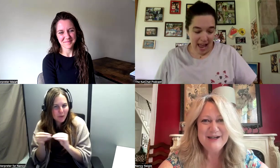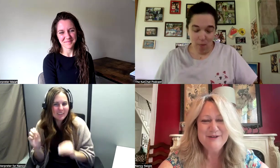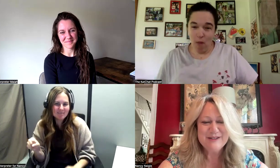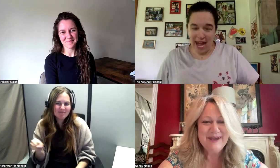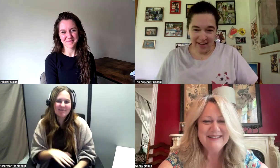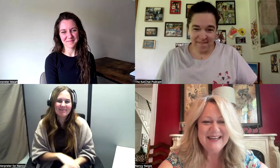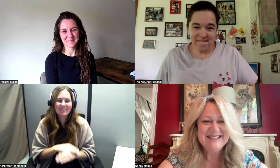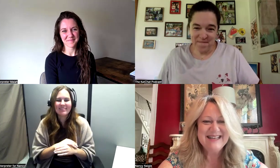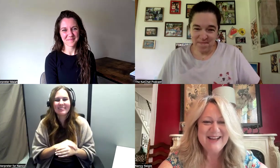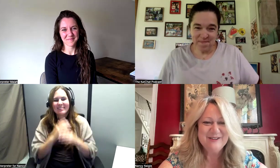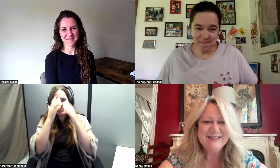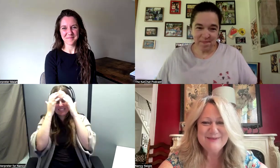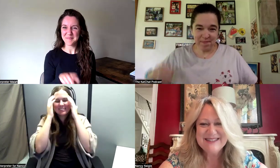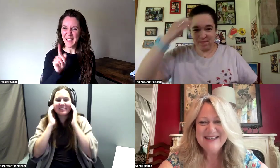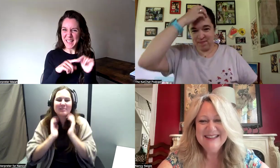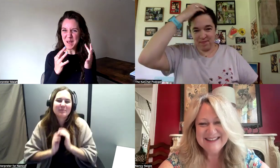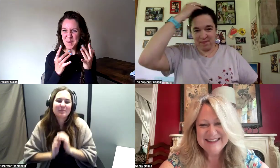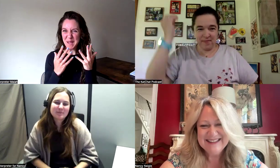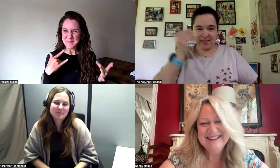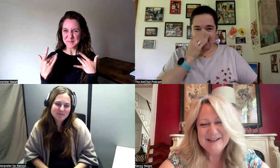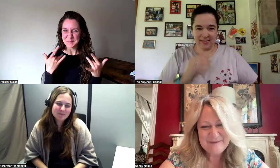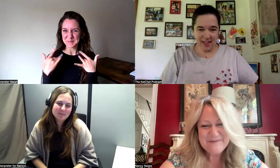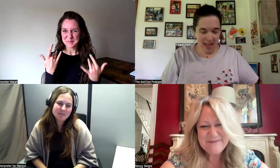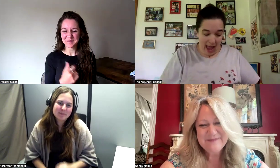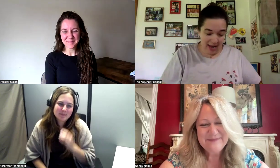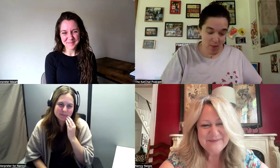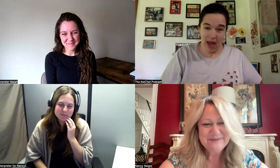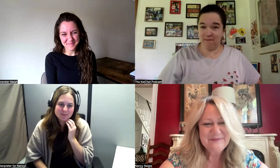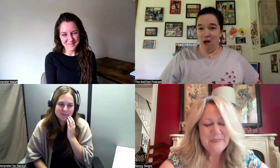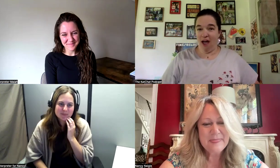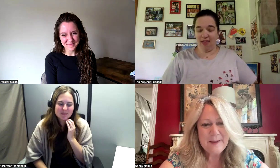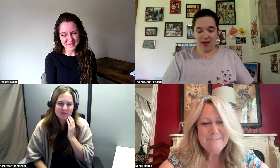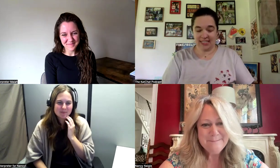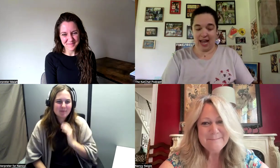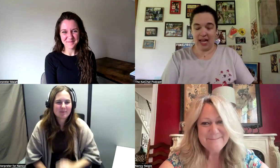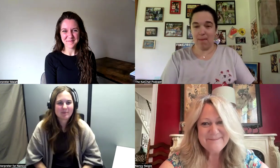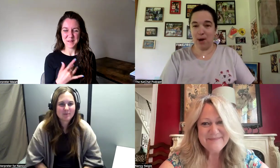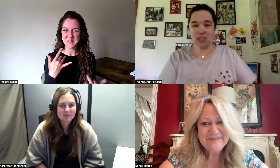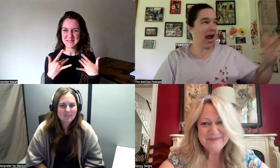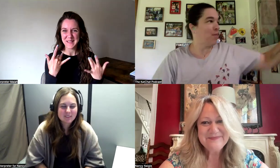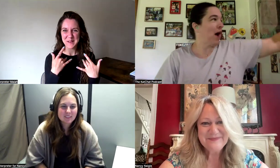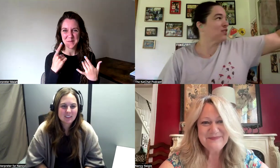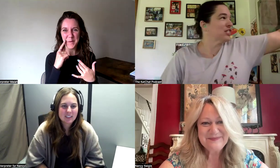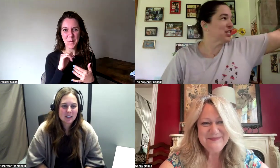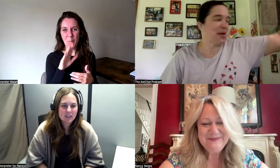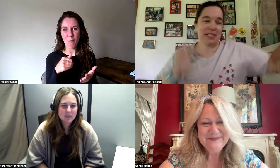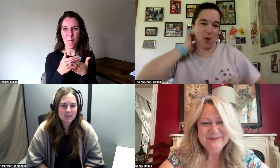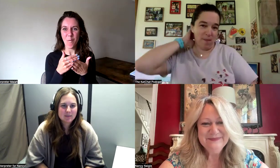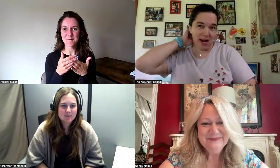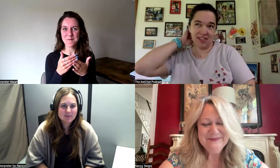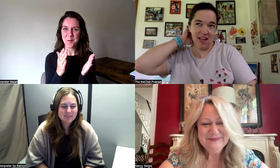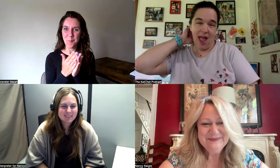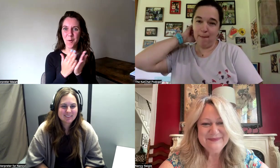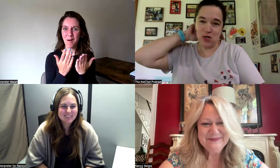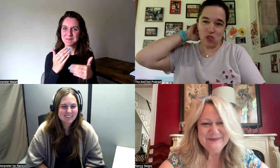things that you come to Can't expect wait. in Nagel Christmas. I can't wait for the exciting book and project you're going to be